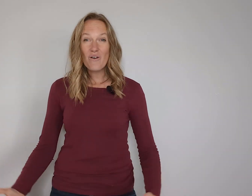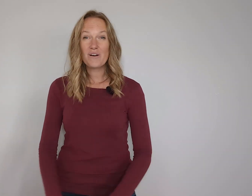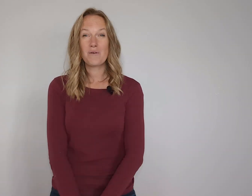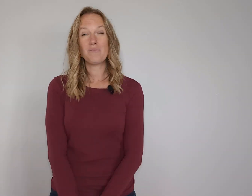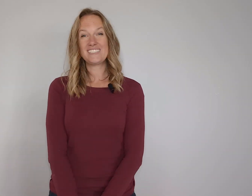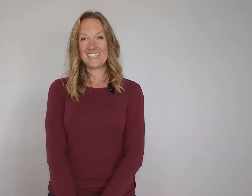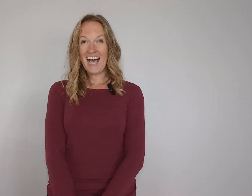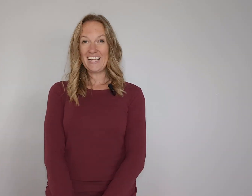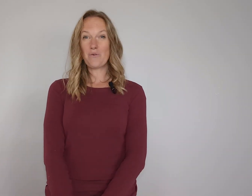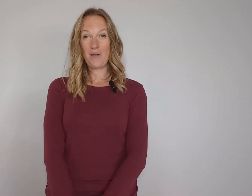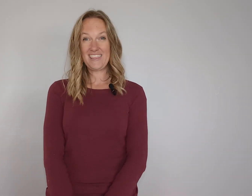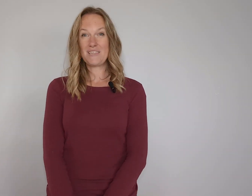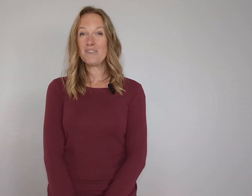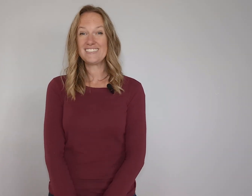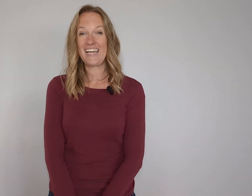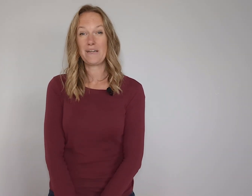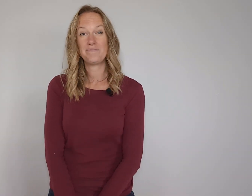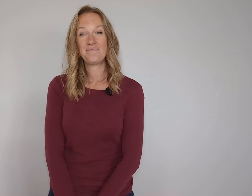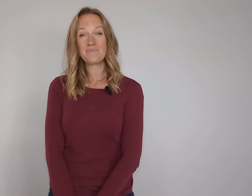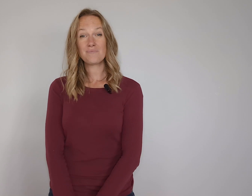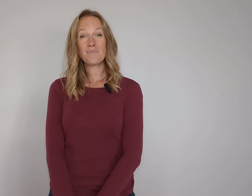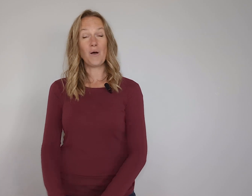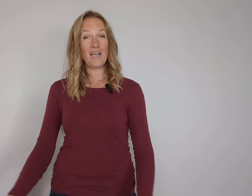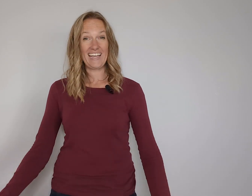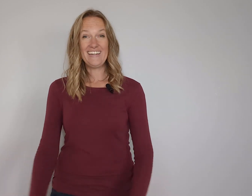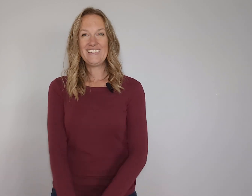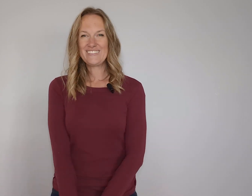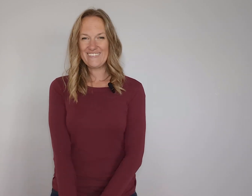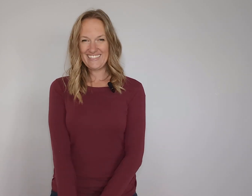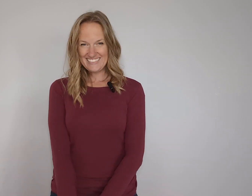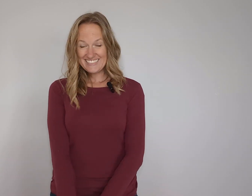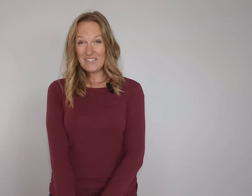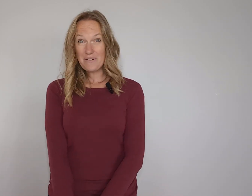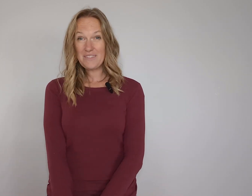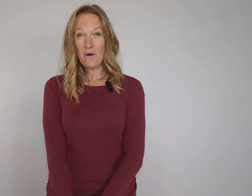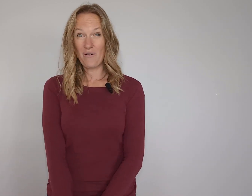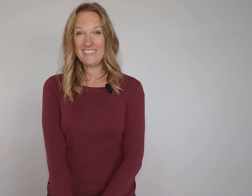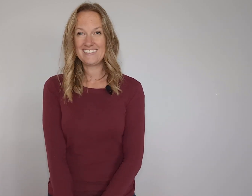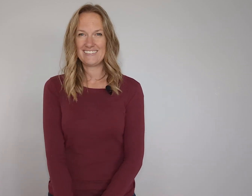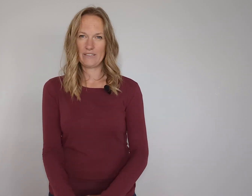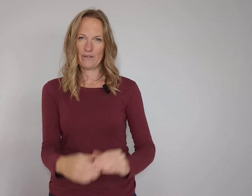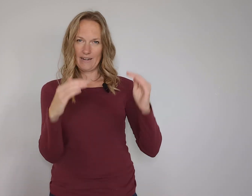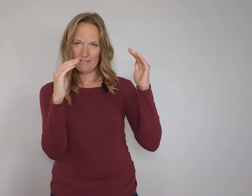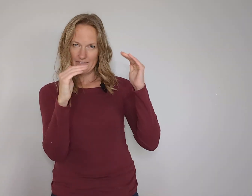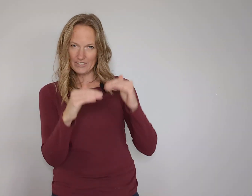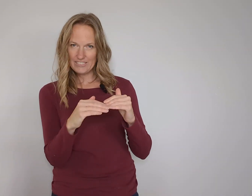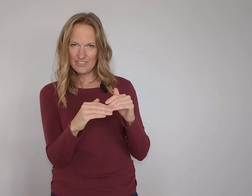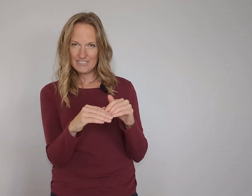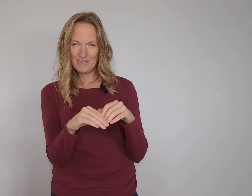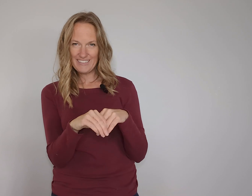4 we will sign with the music. Okay, so we're going to start with the chorus. So the first verse we're going to